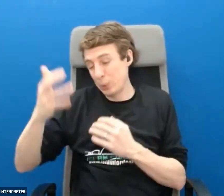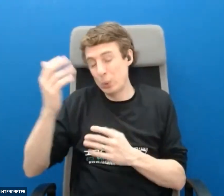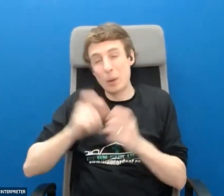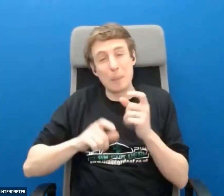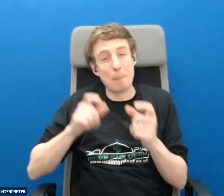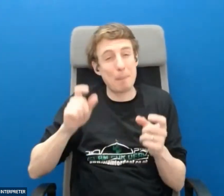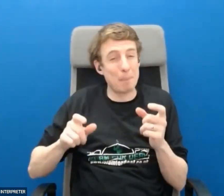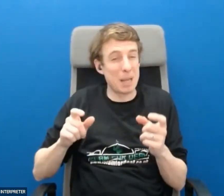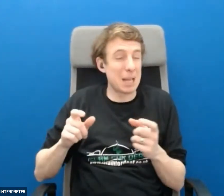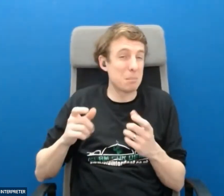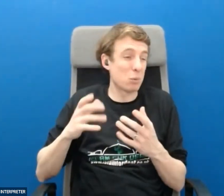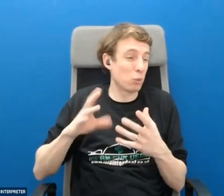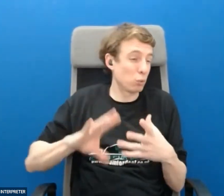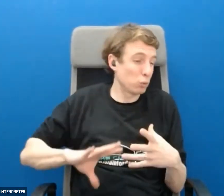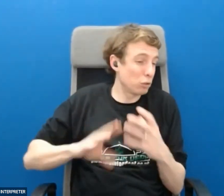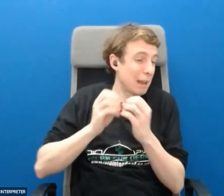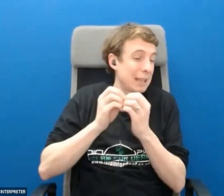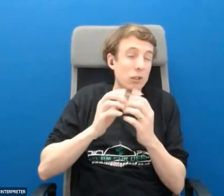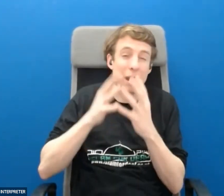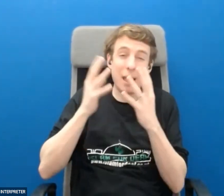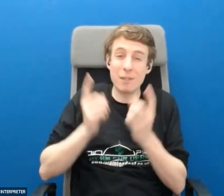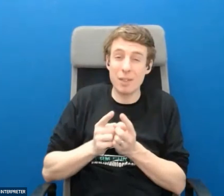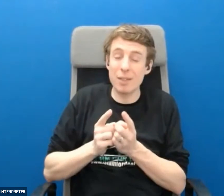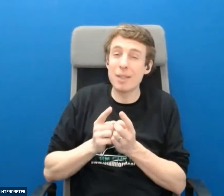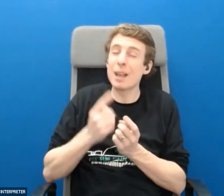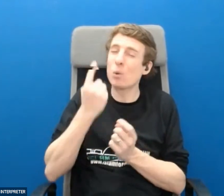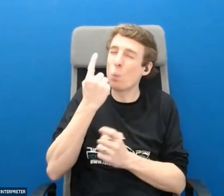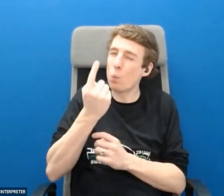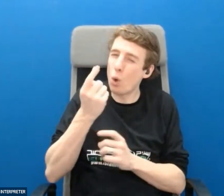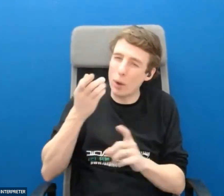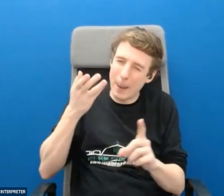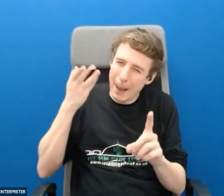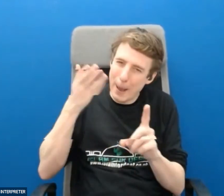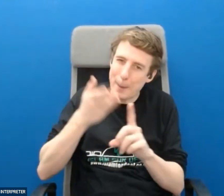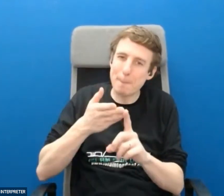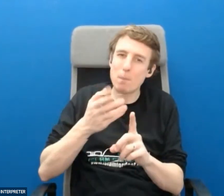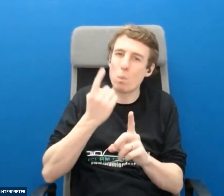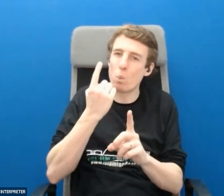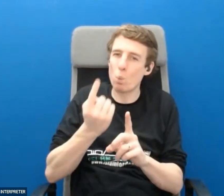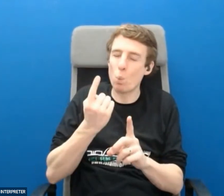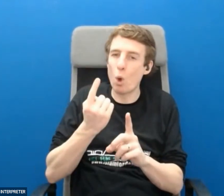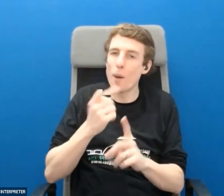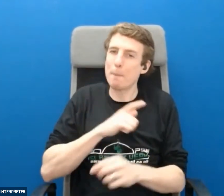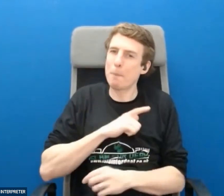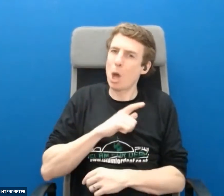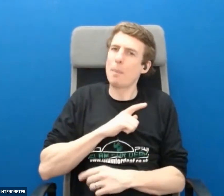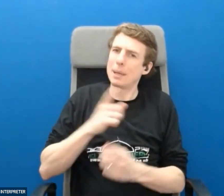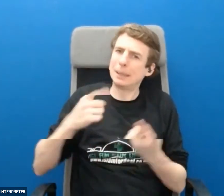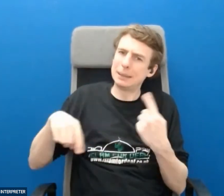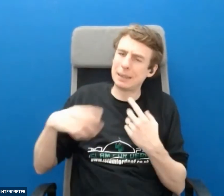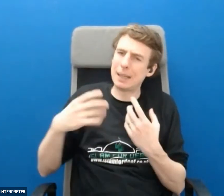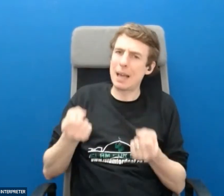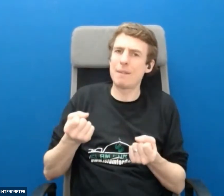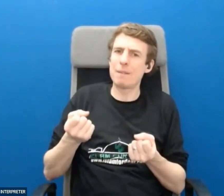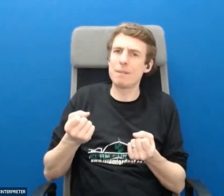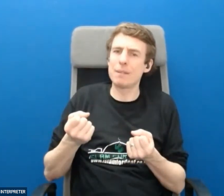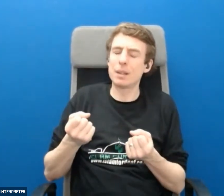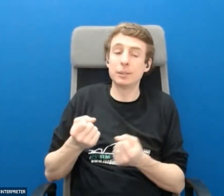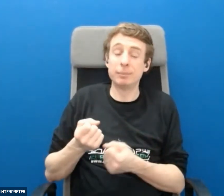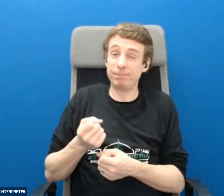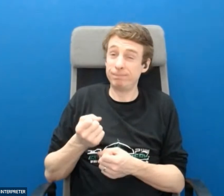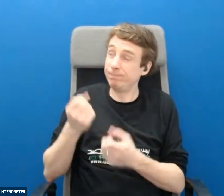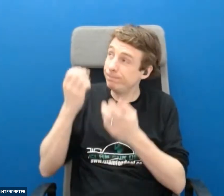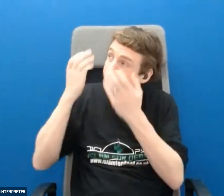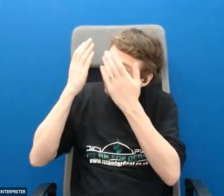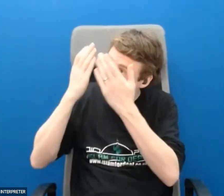they would call the people to worship Allah alone, so that their hearts would be connected to Allah and